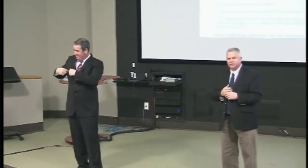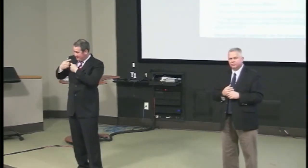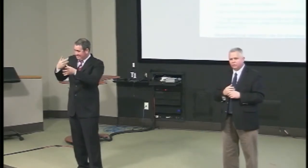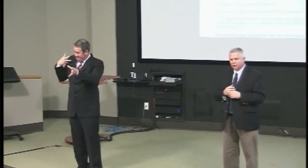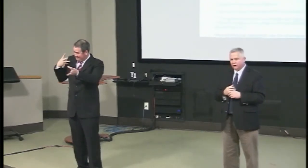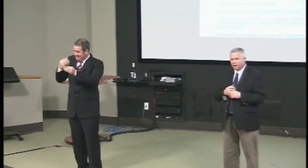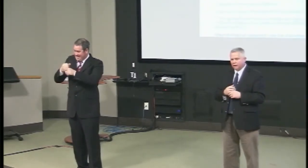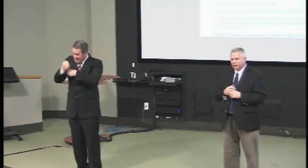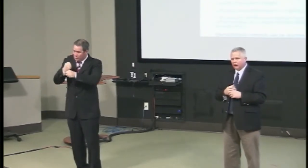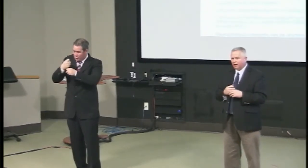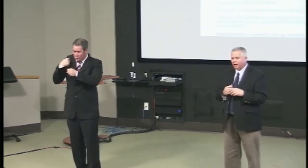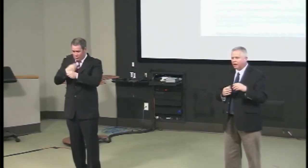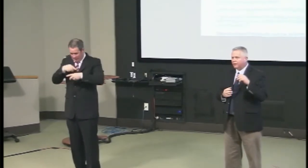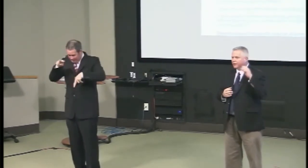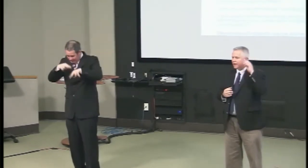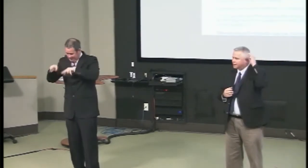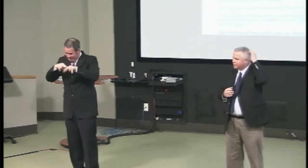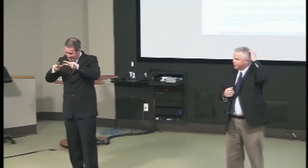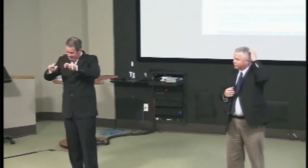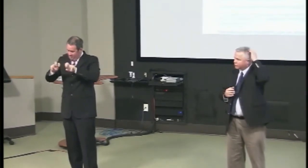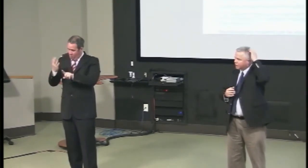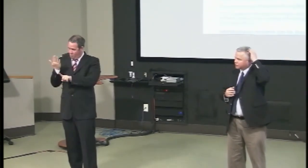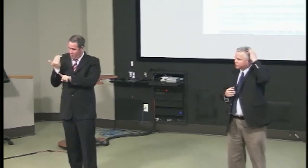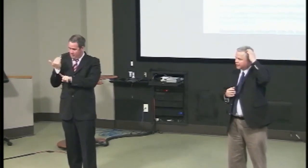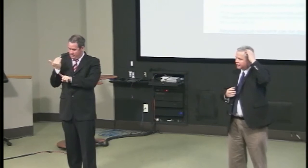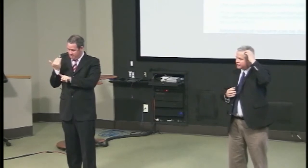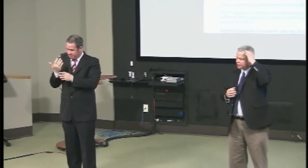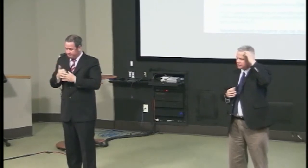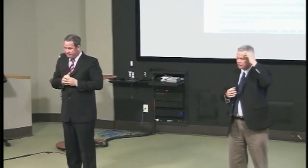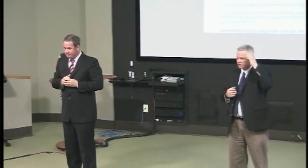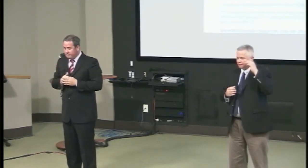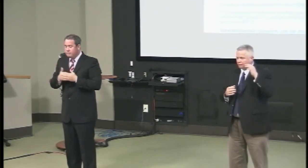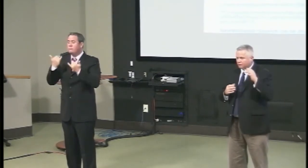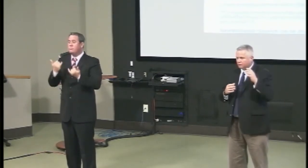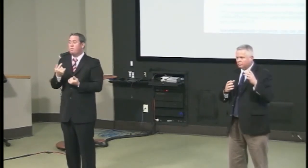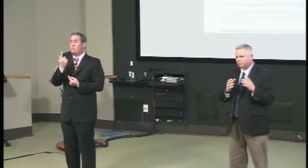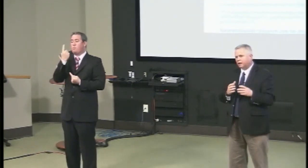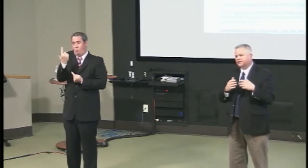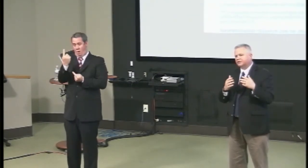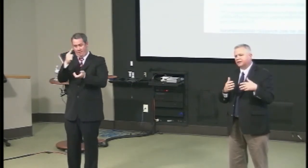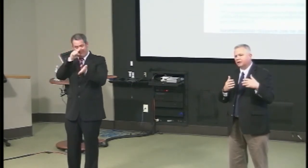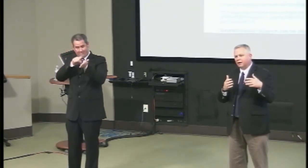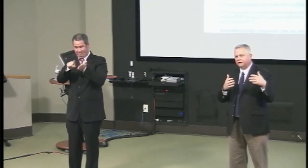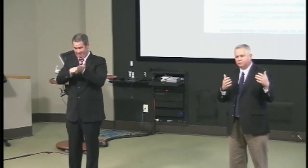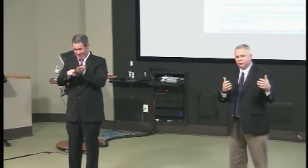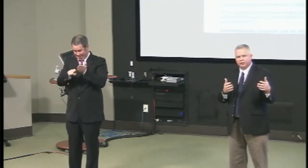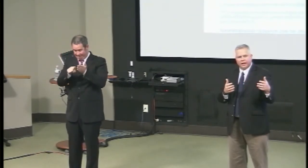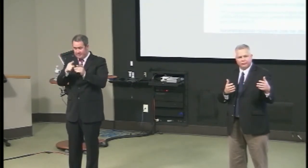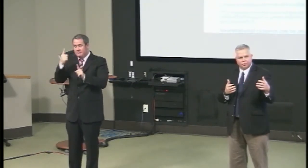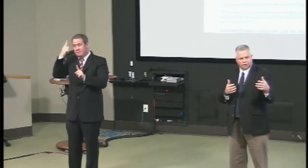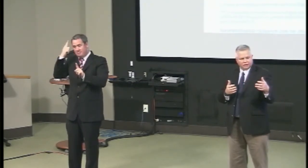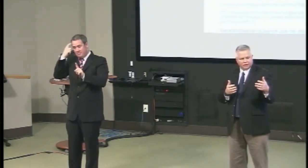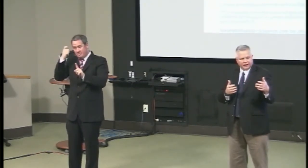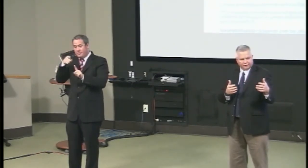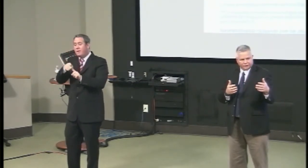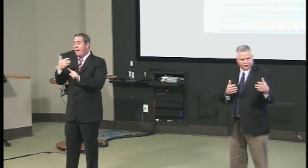evidence for the idea that phonological deficits, processing on spoken